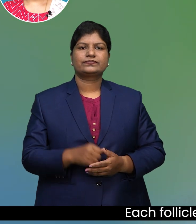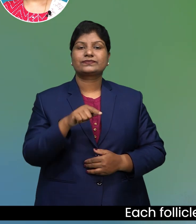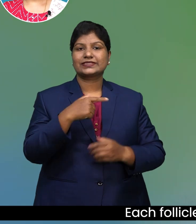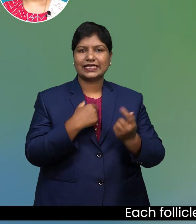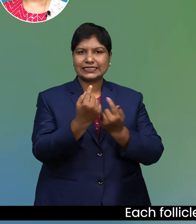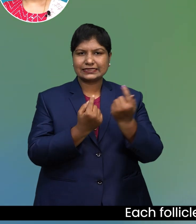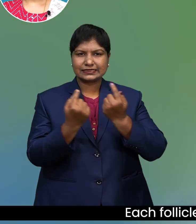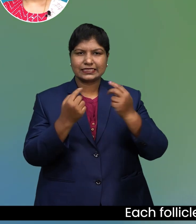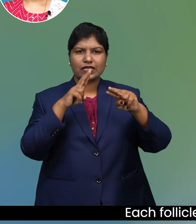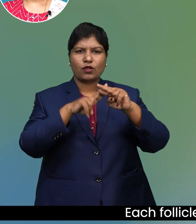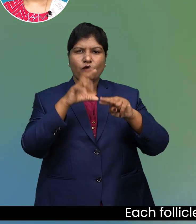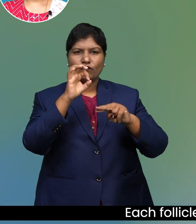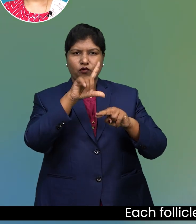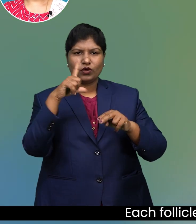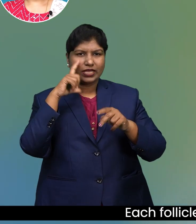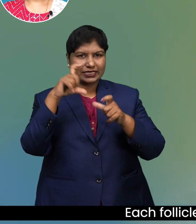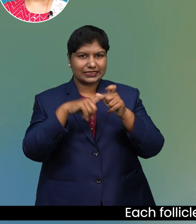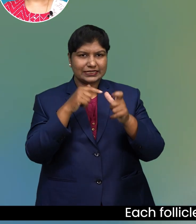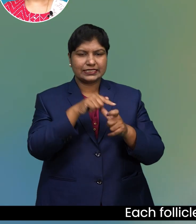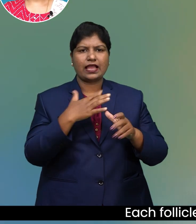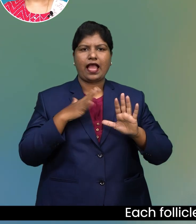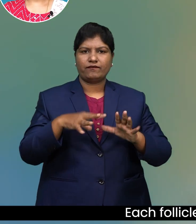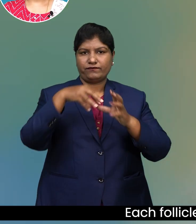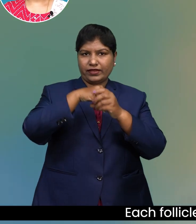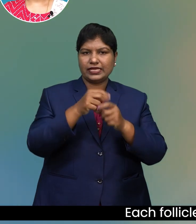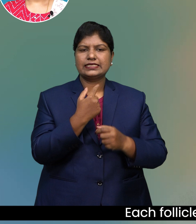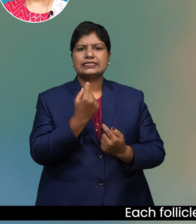Each follicle contains a single ovum